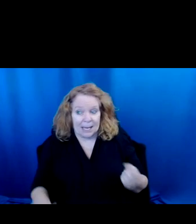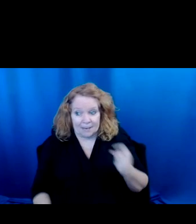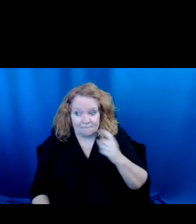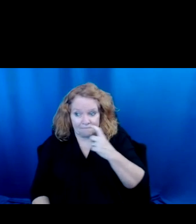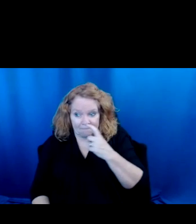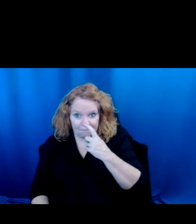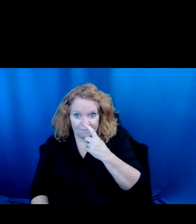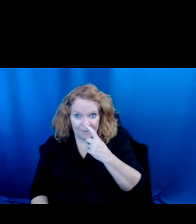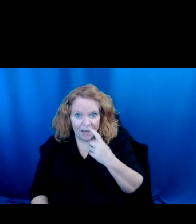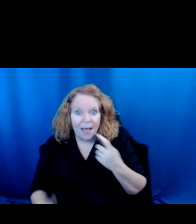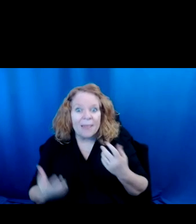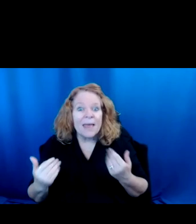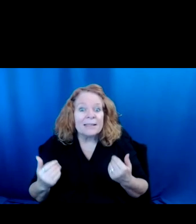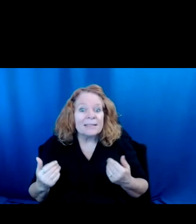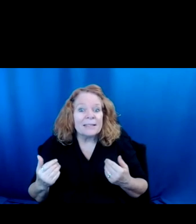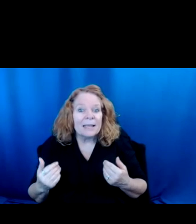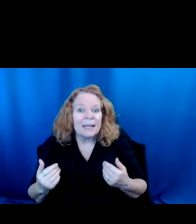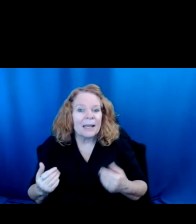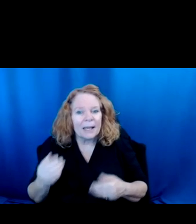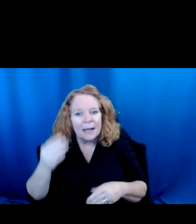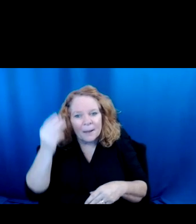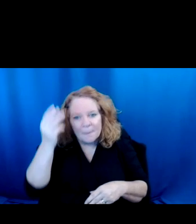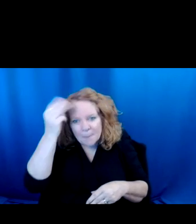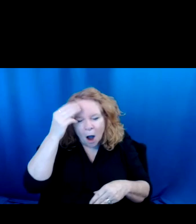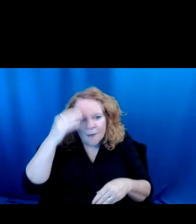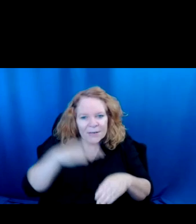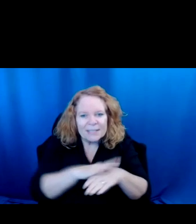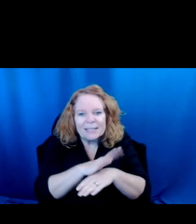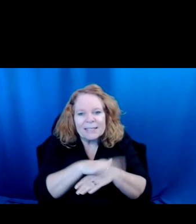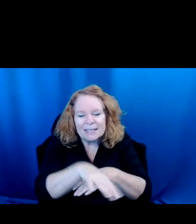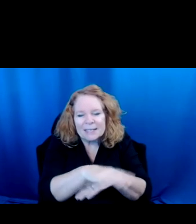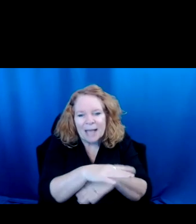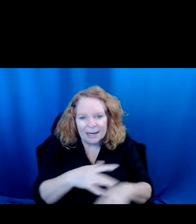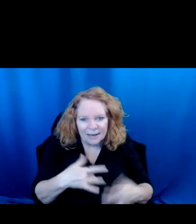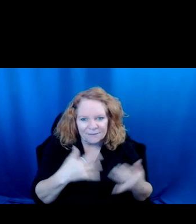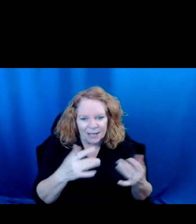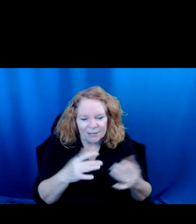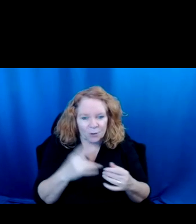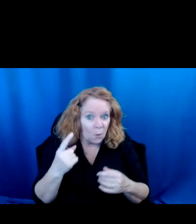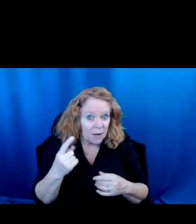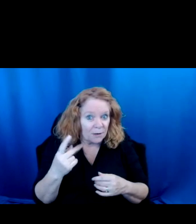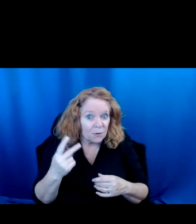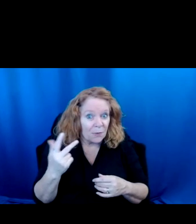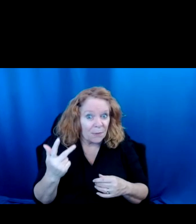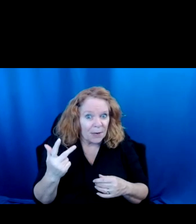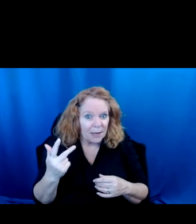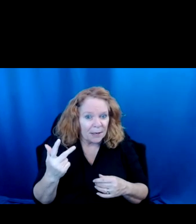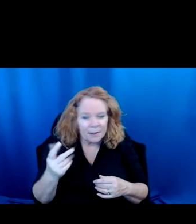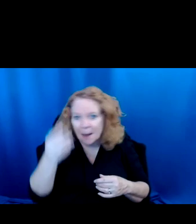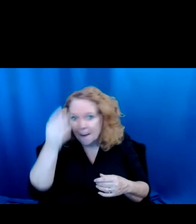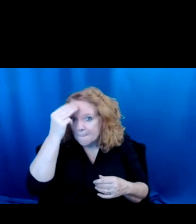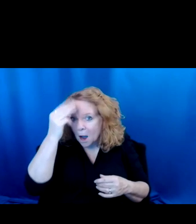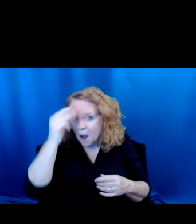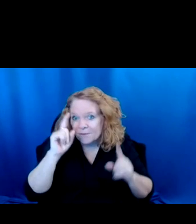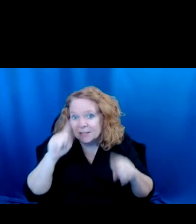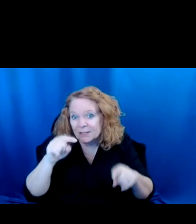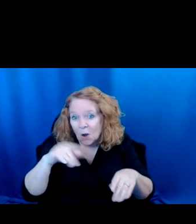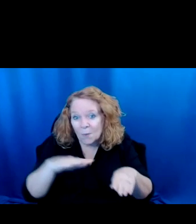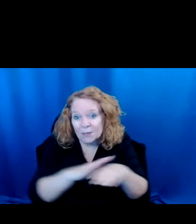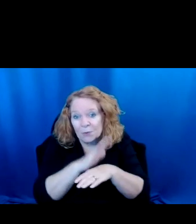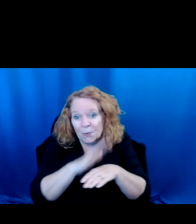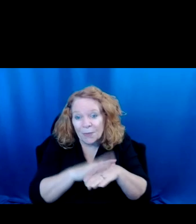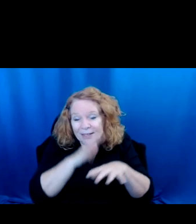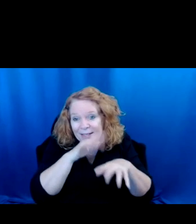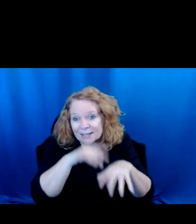Let's sing Marvin's Seaside Adventure. One, two, three. Marvin's going to